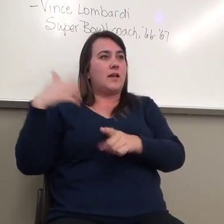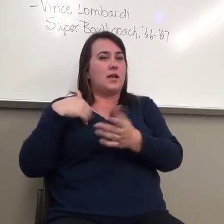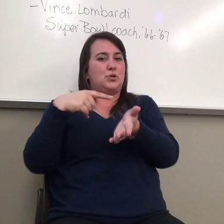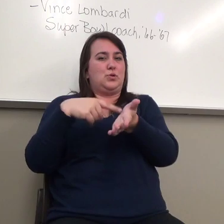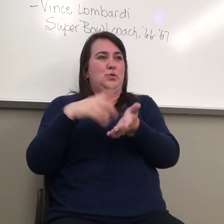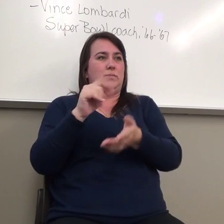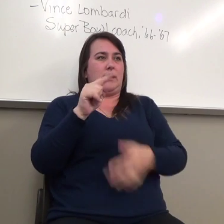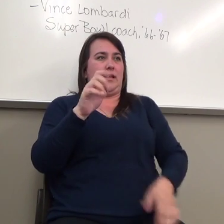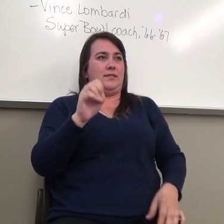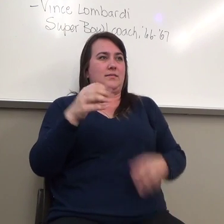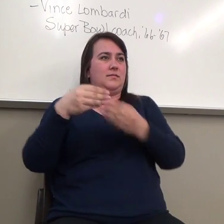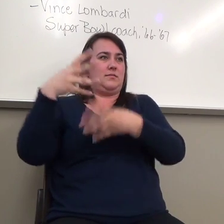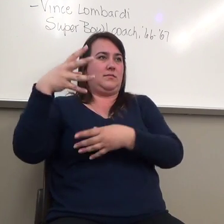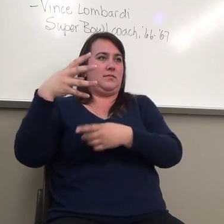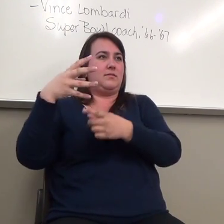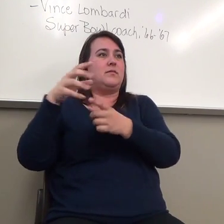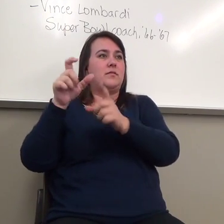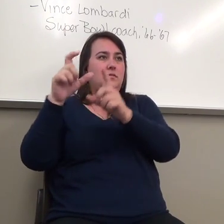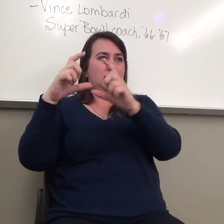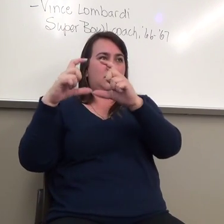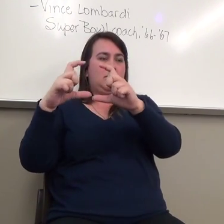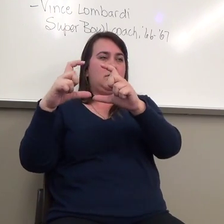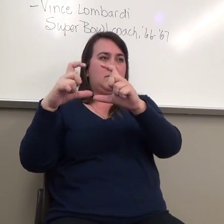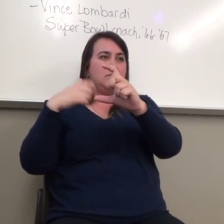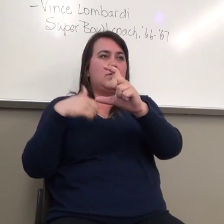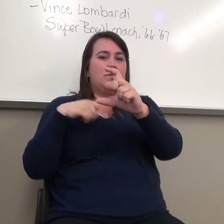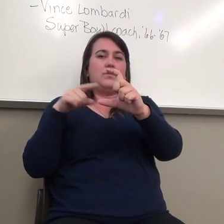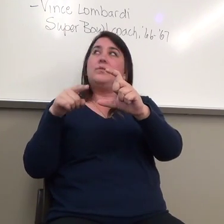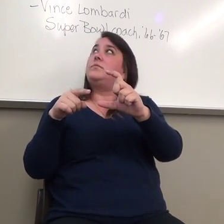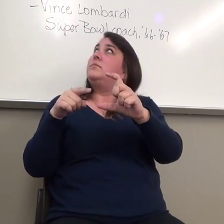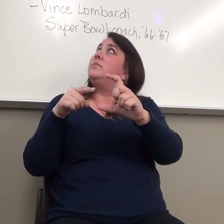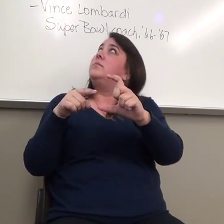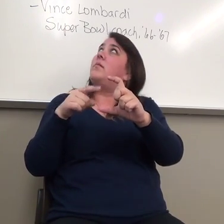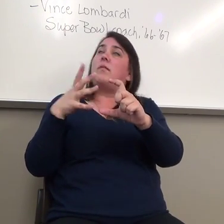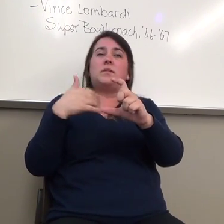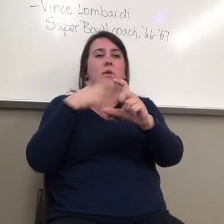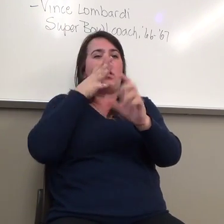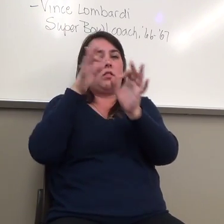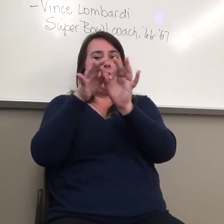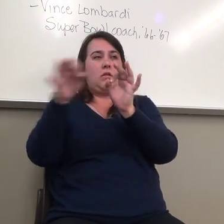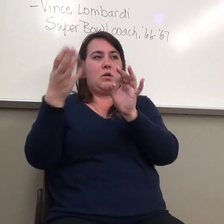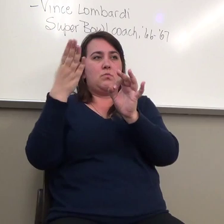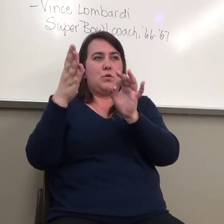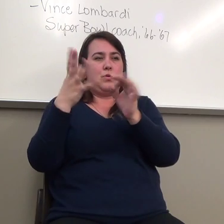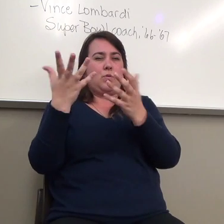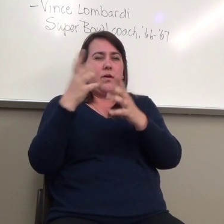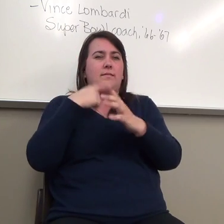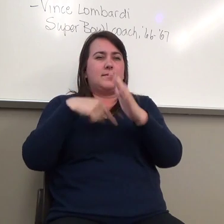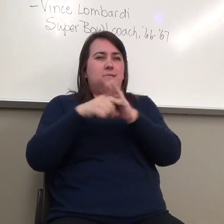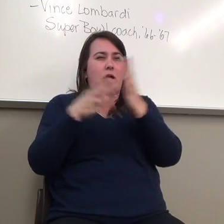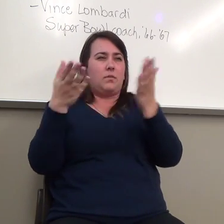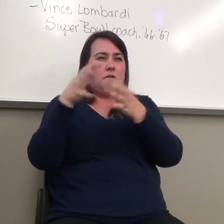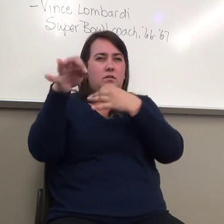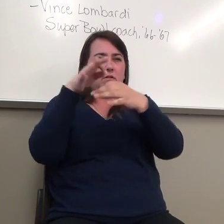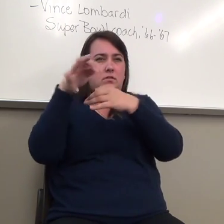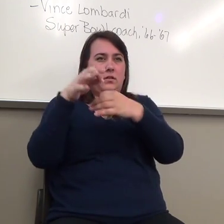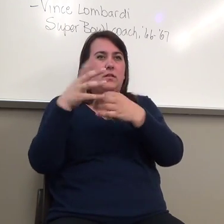at the side of your NPC Online that says narrative paragraph. How many people are taking